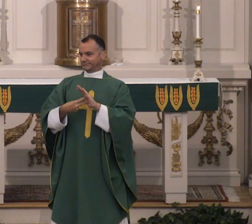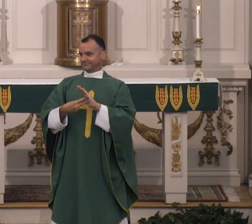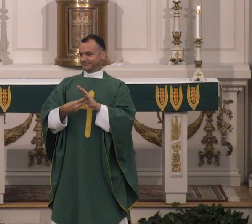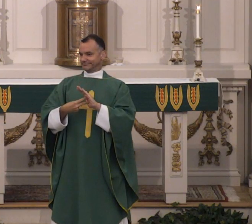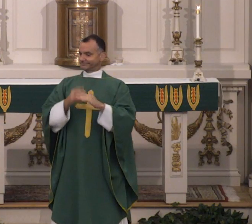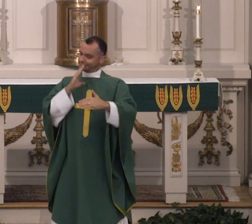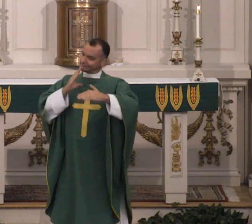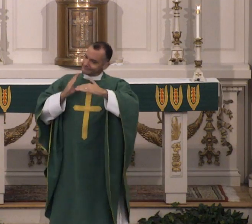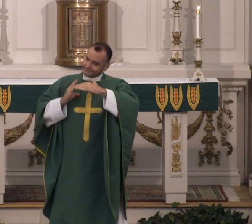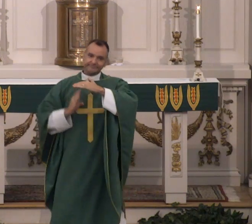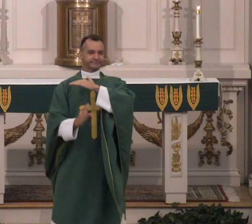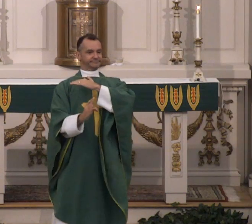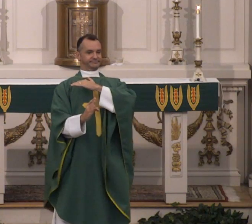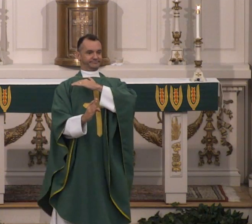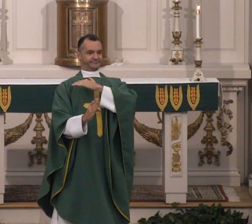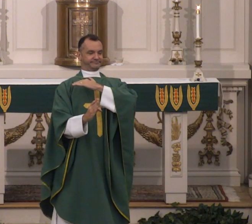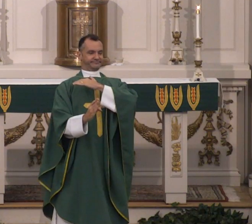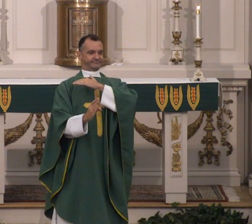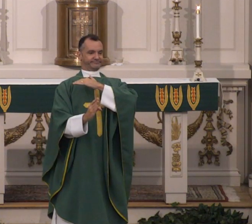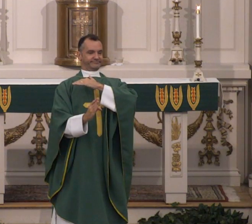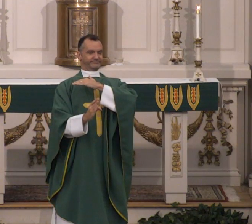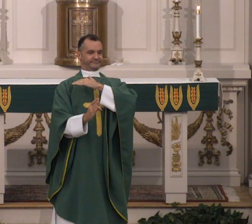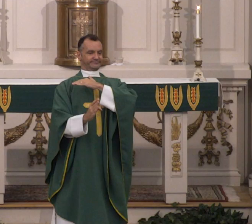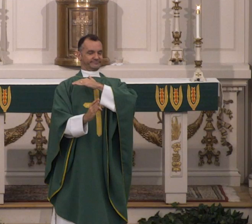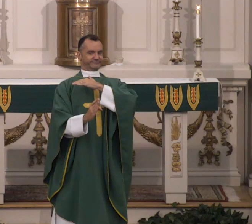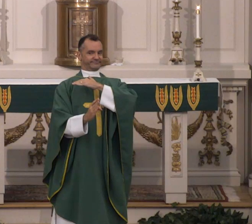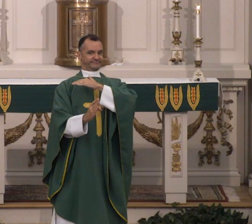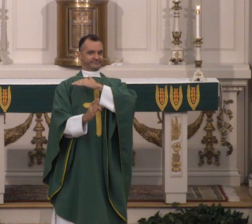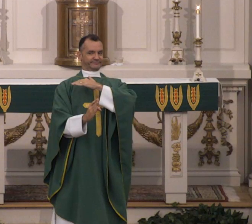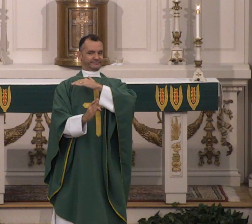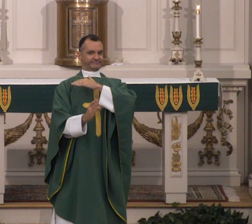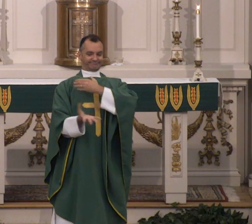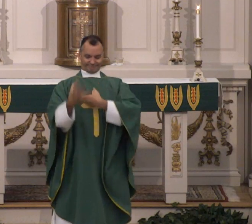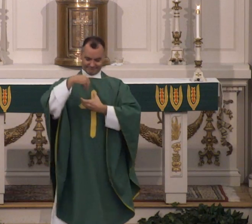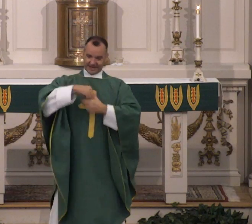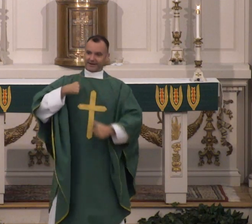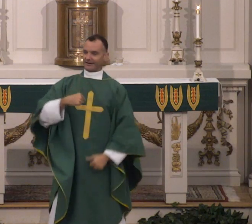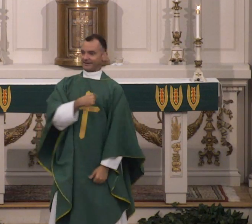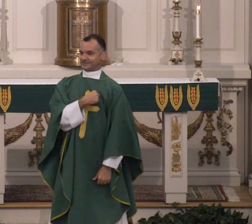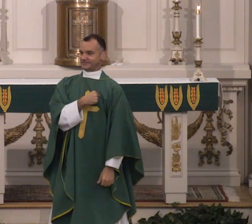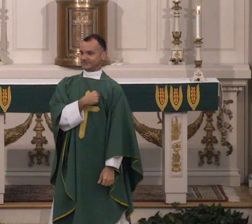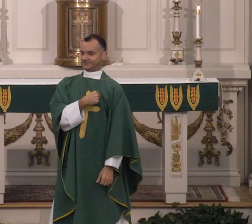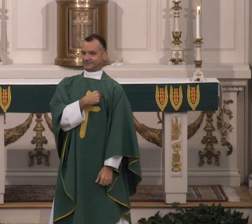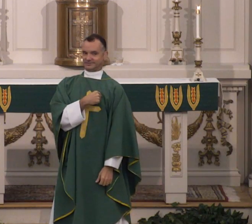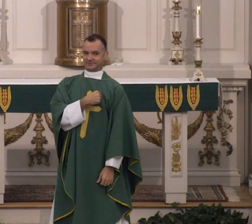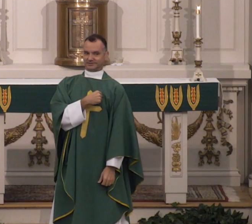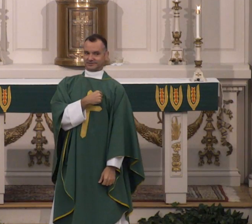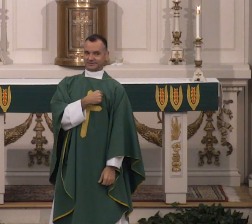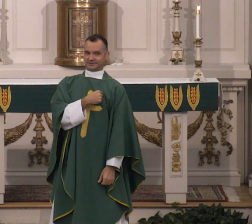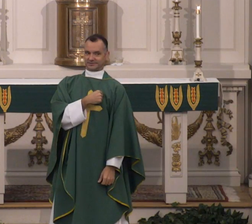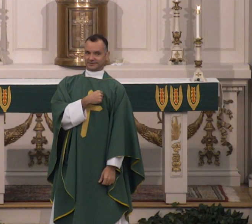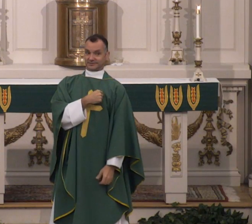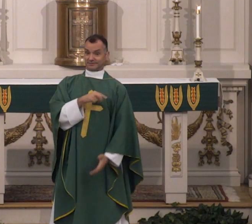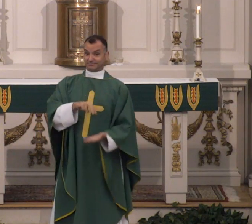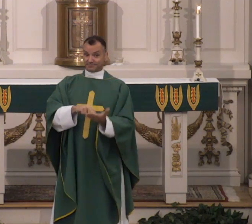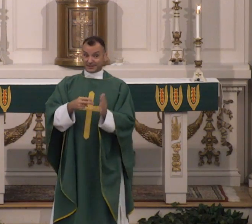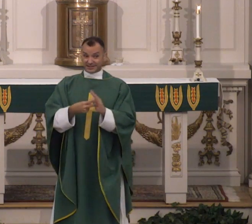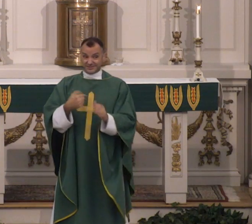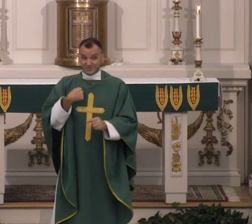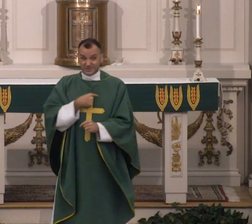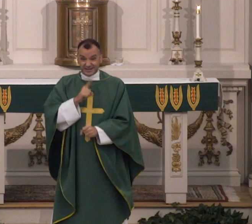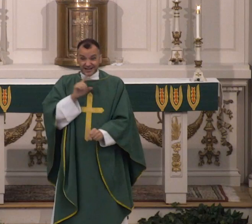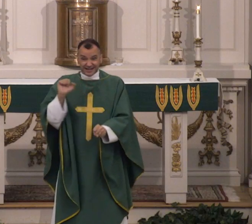is humility, right? When we show peace, this is an example of humility. Humility within us.